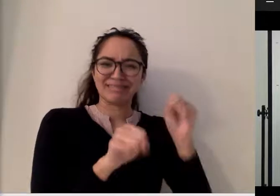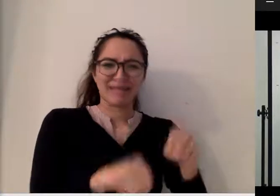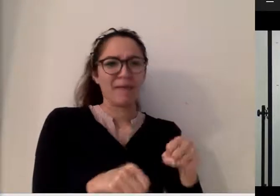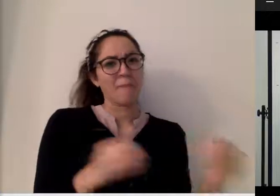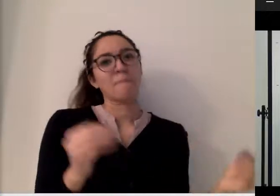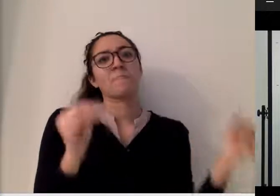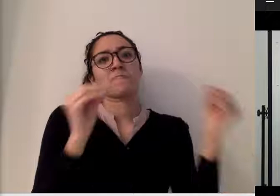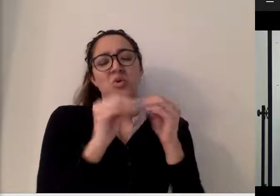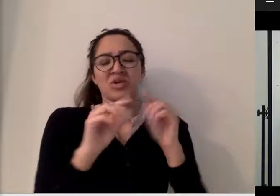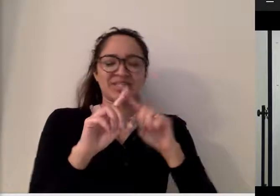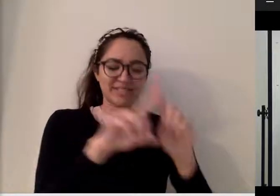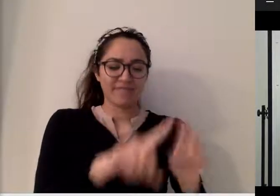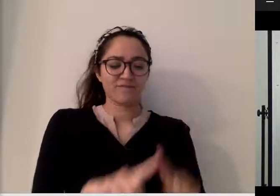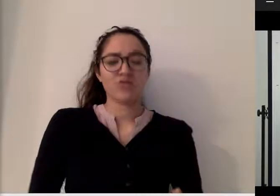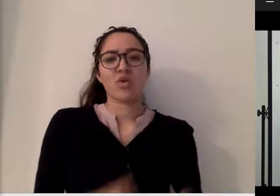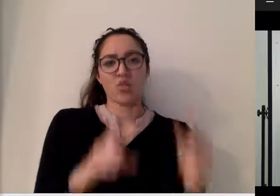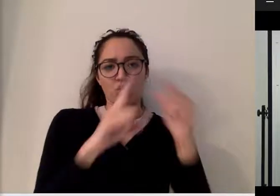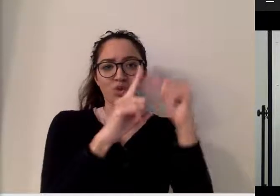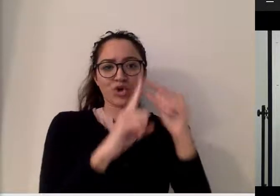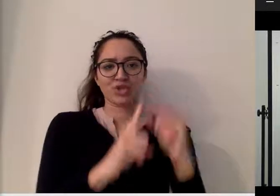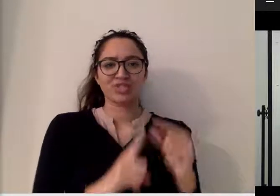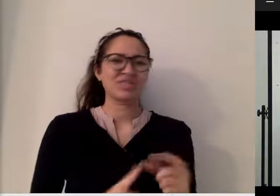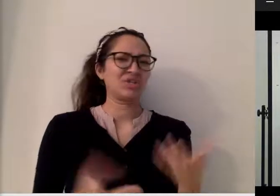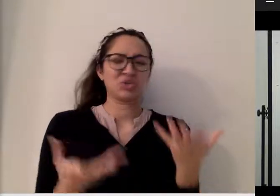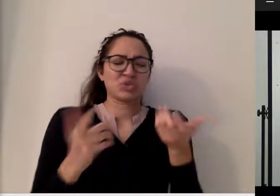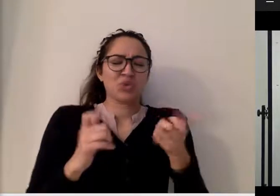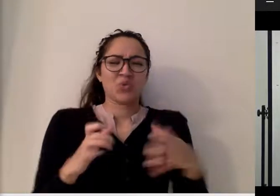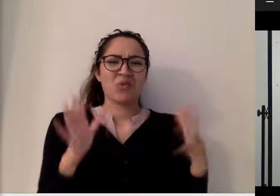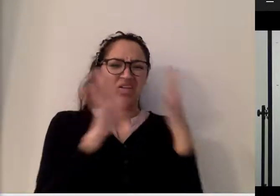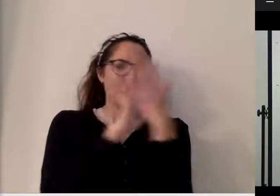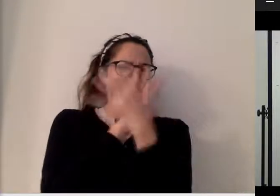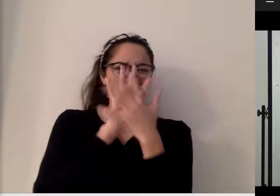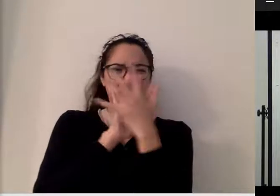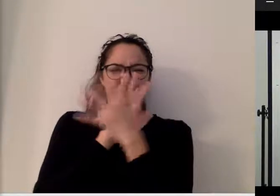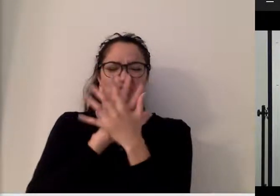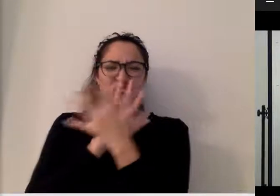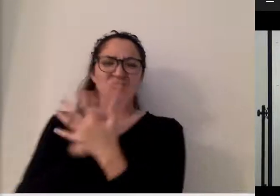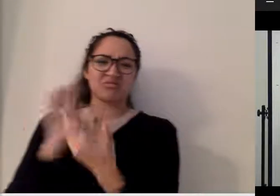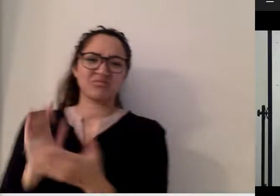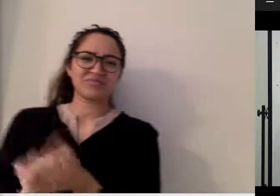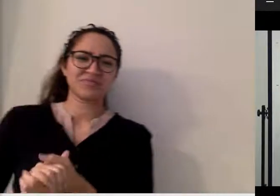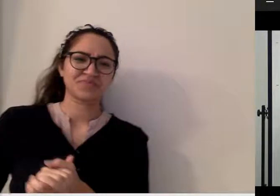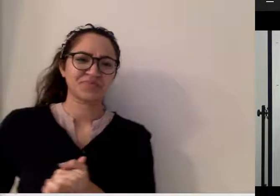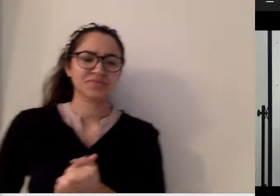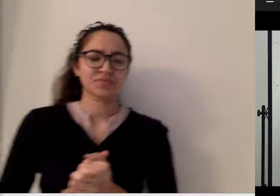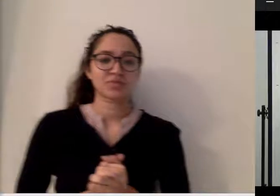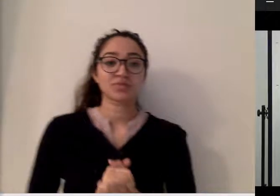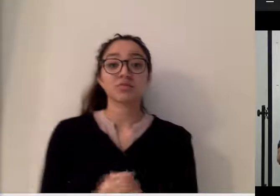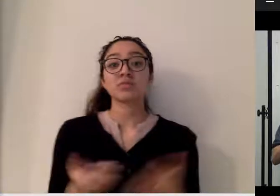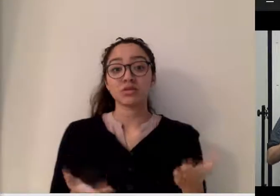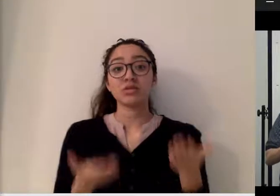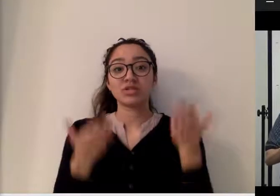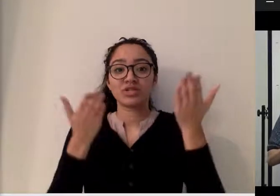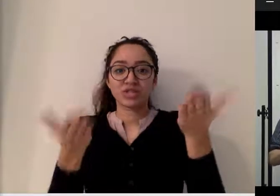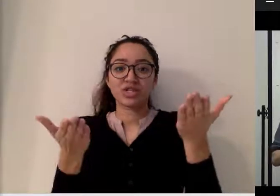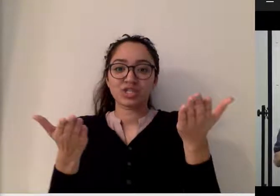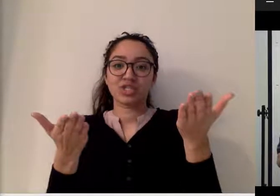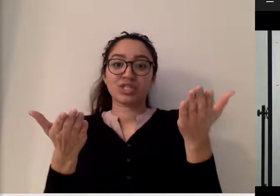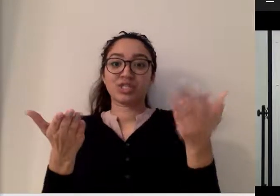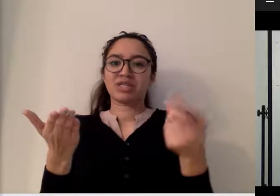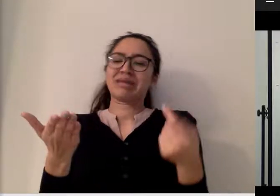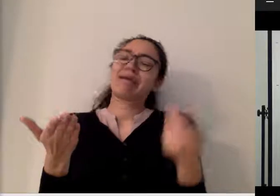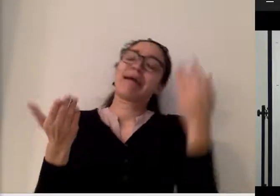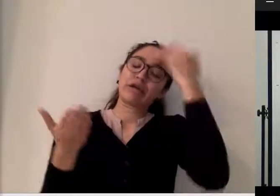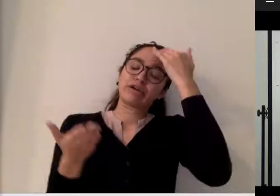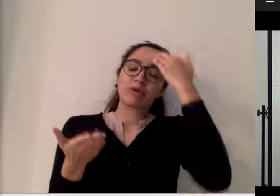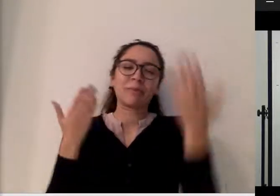what we were talking about before. You don't want to get confused about that. But I'm going to give you a suggestion, and I know this is going to sound like a bad idea, but